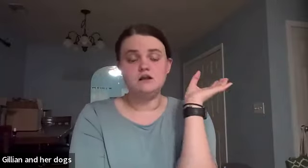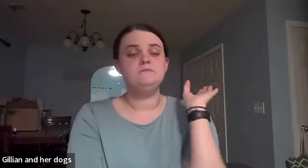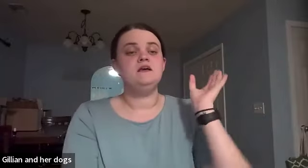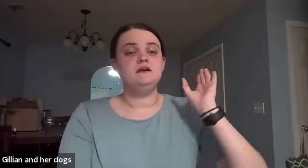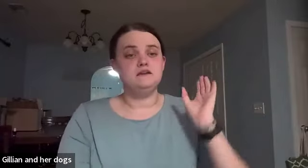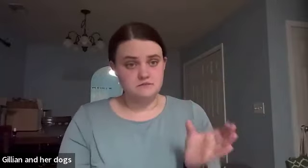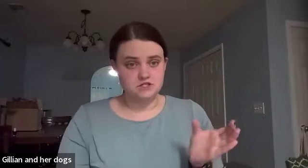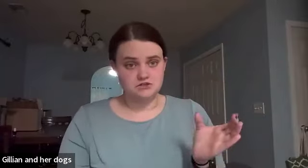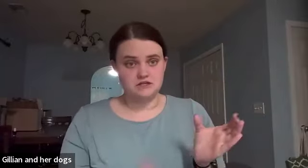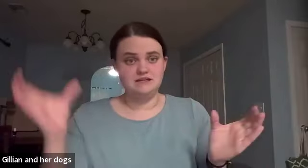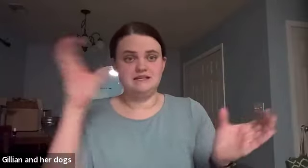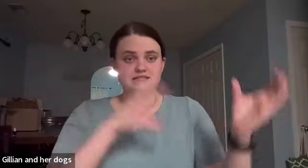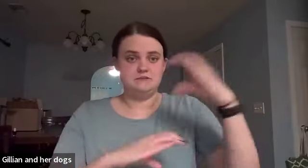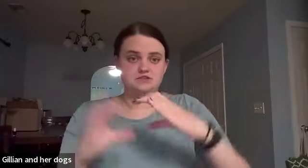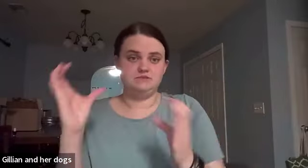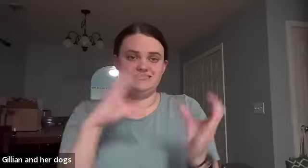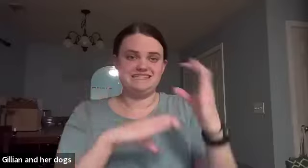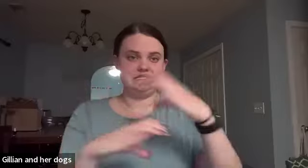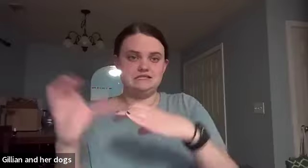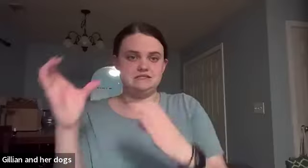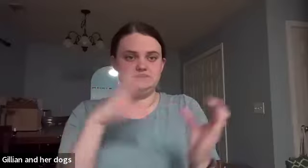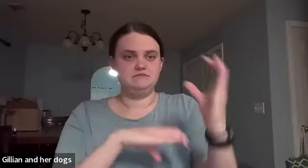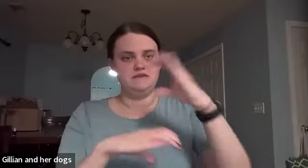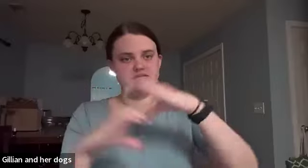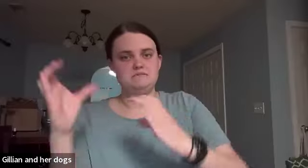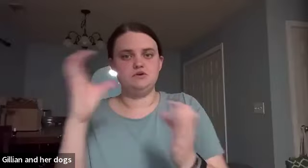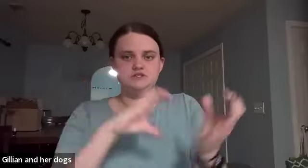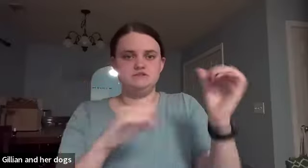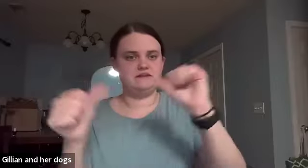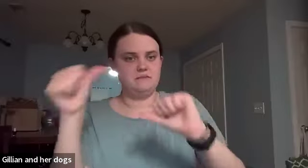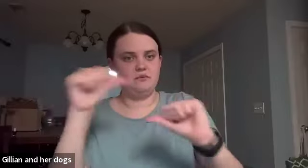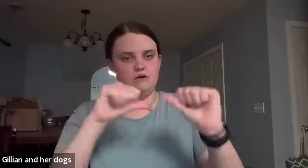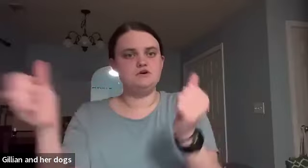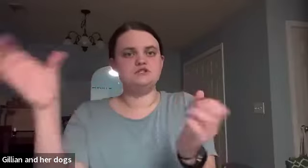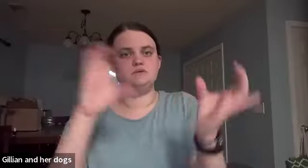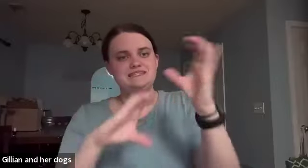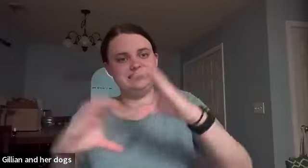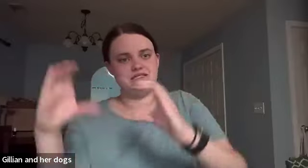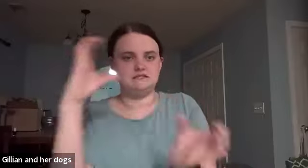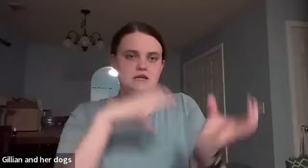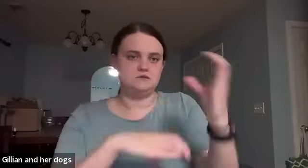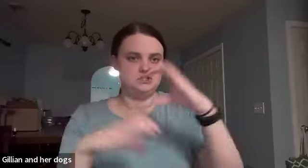talk. Chemistry is chemistry with the C's, making that same motion. So it's like that pouring motion, but with the C's,